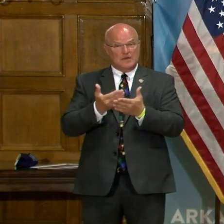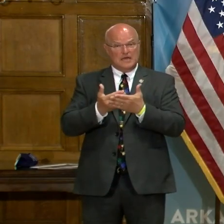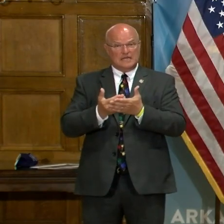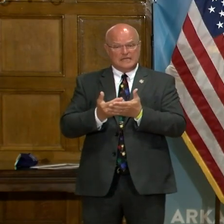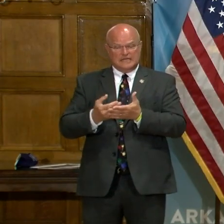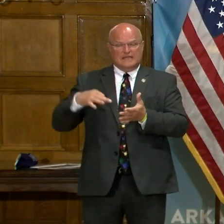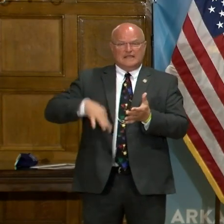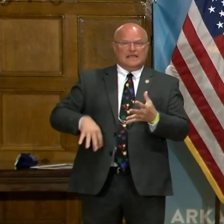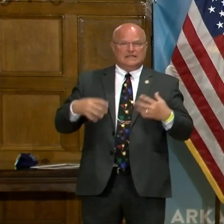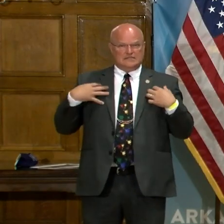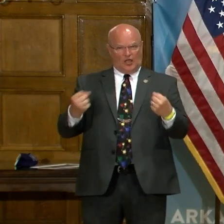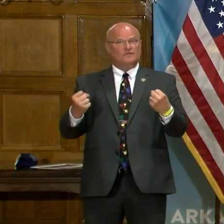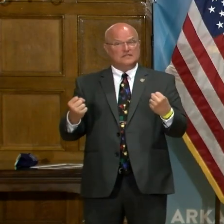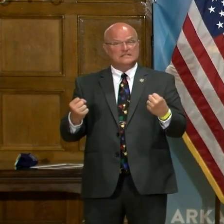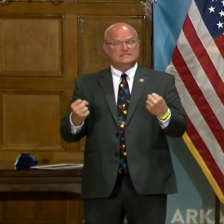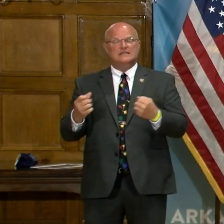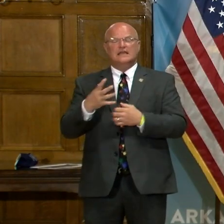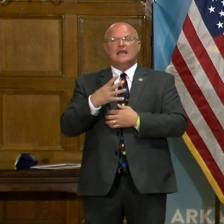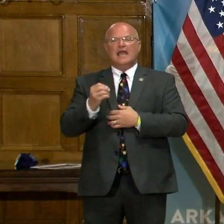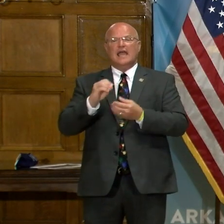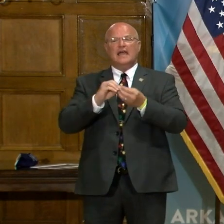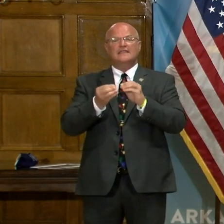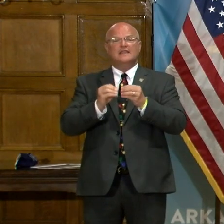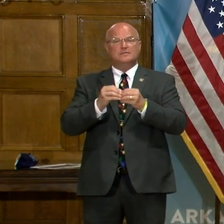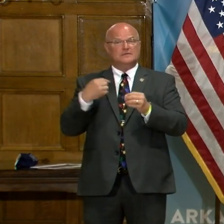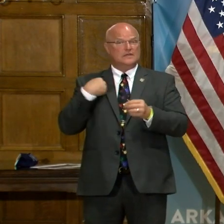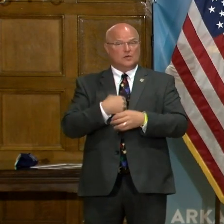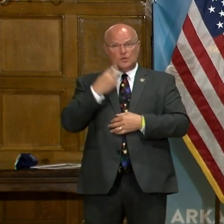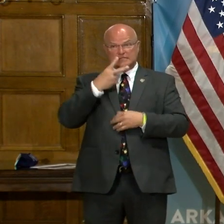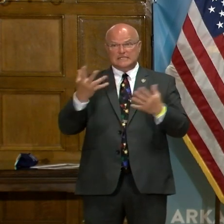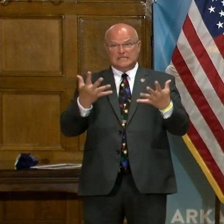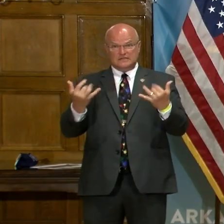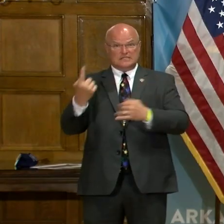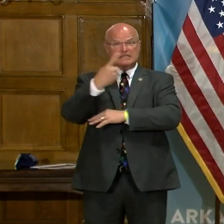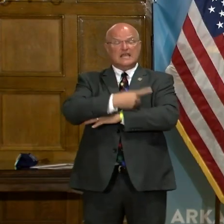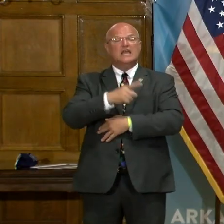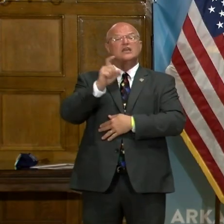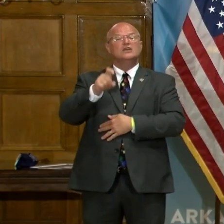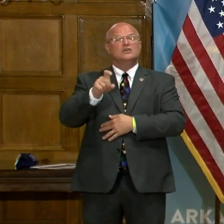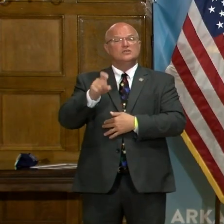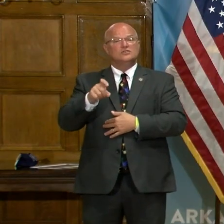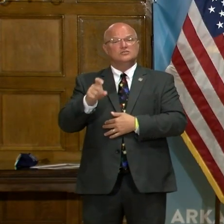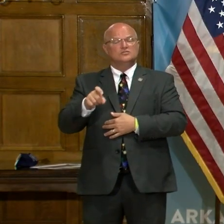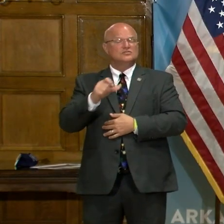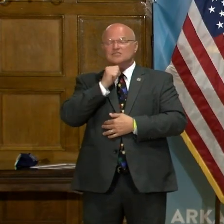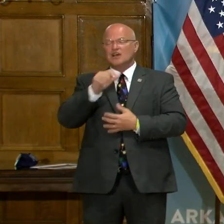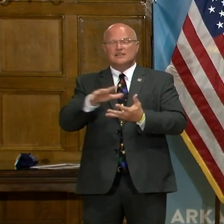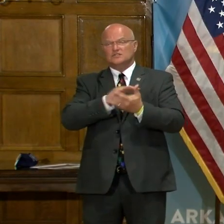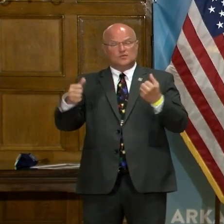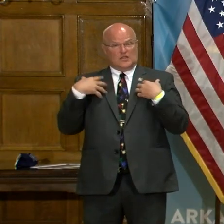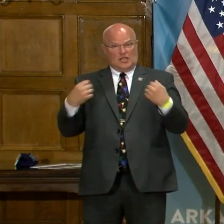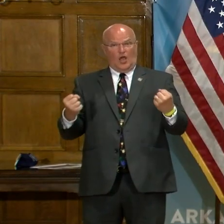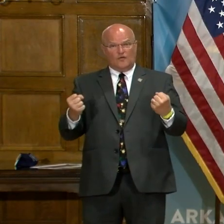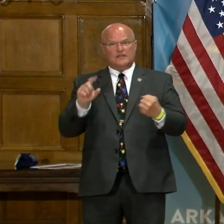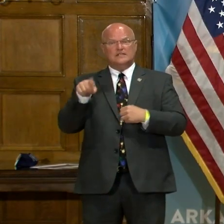they're gaining confidence, and the numbers that we see here today shouldn't destroy that confidence. It's